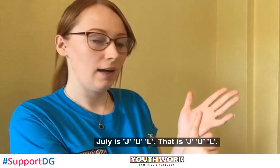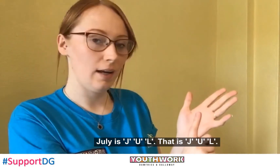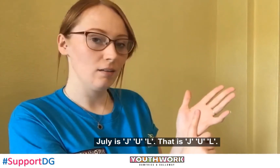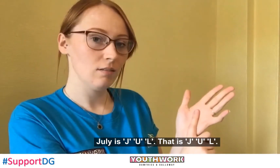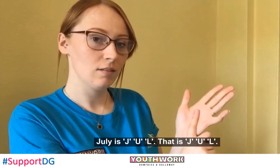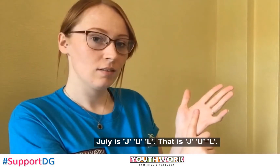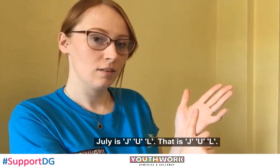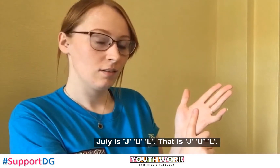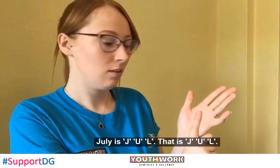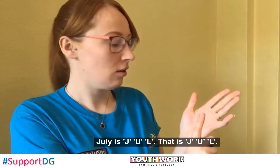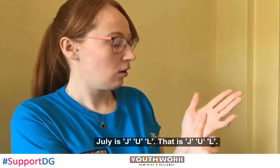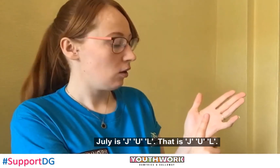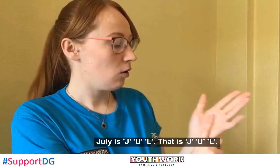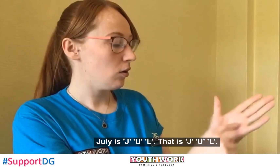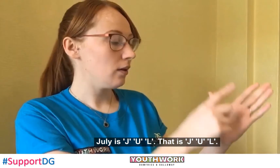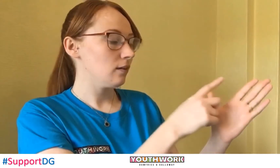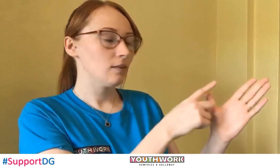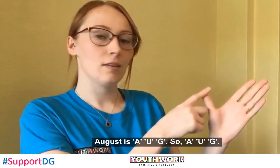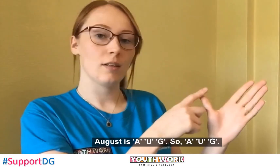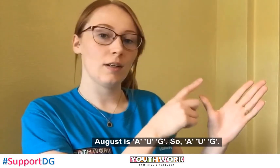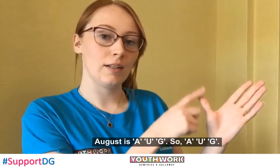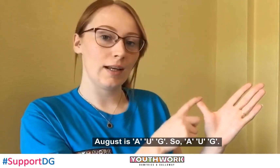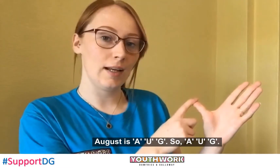J-U-L. August is